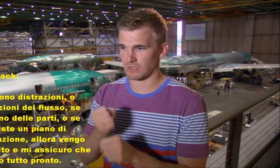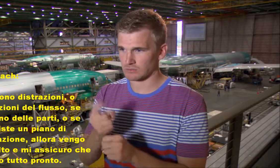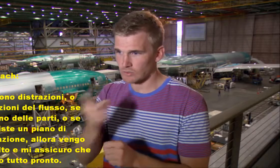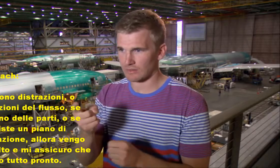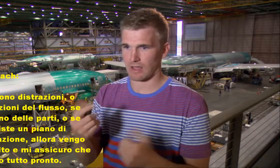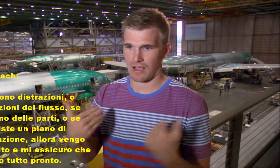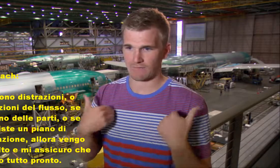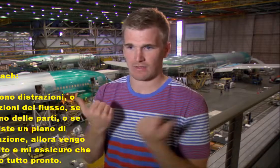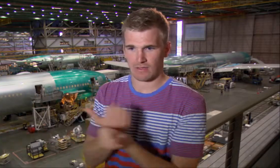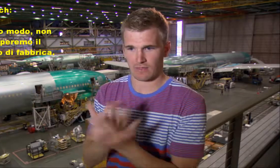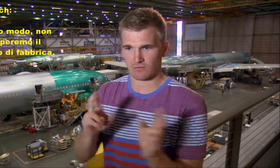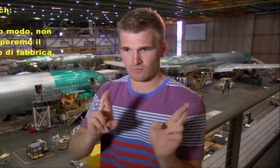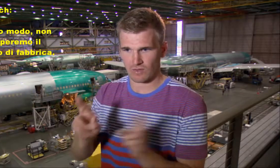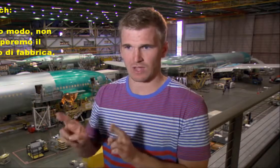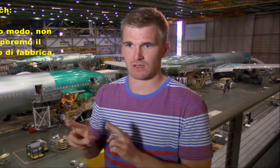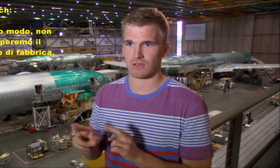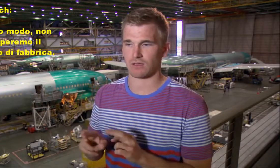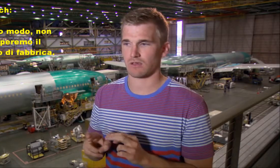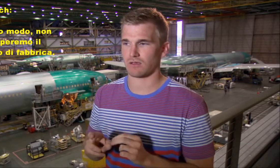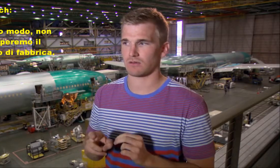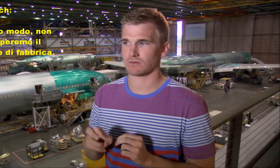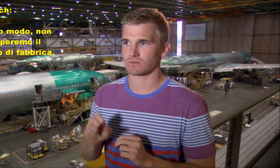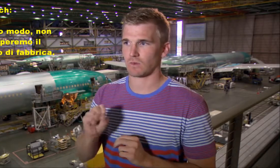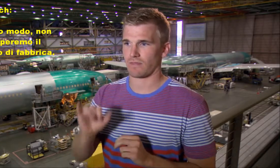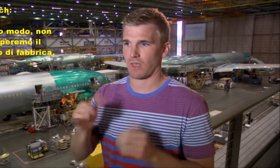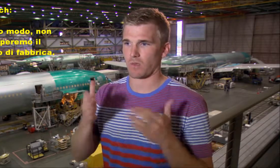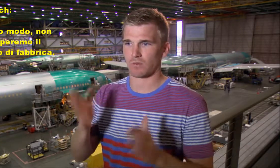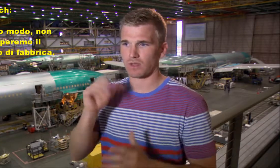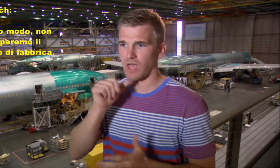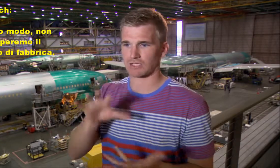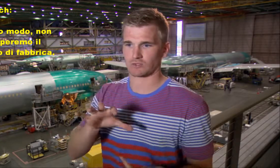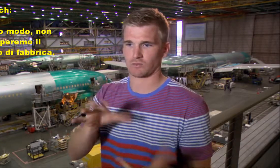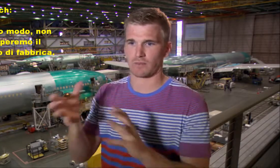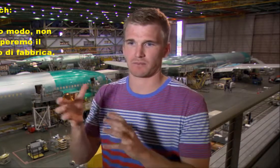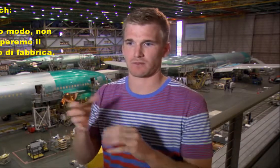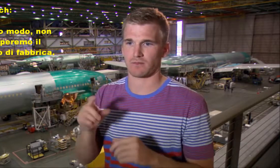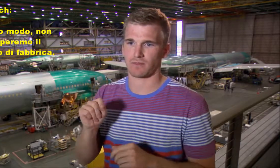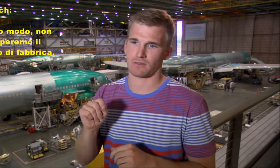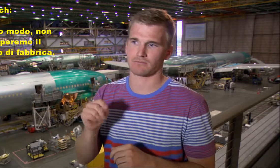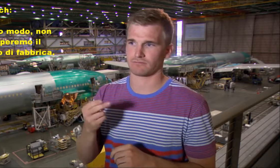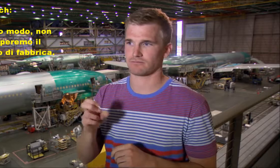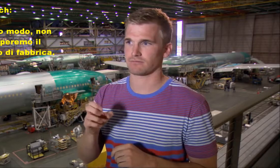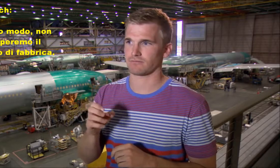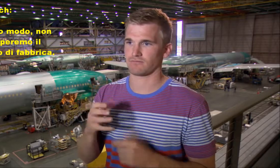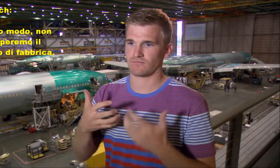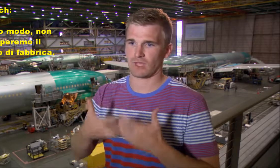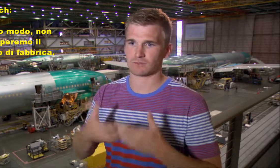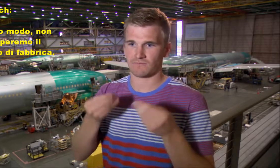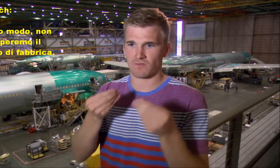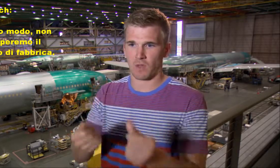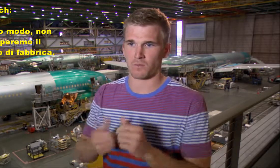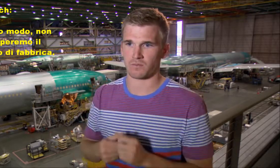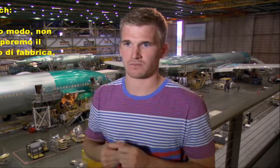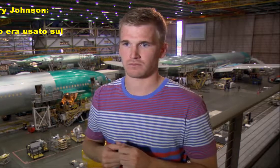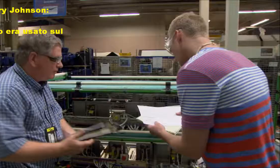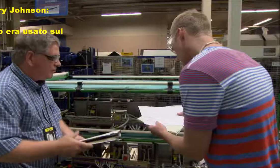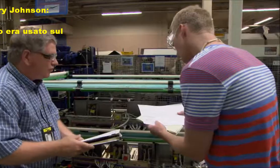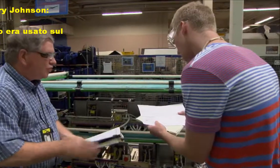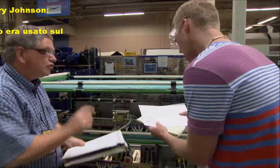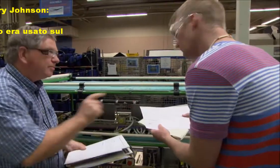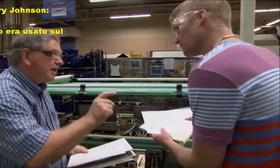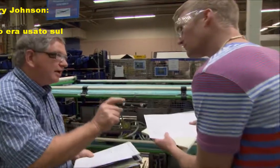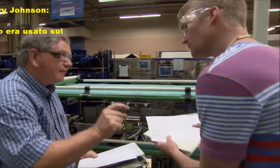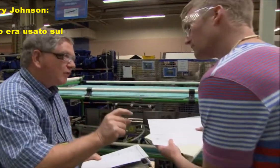then I would get involved and make sure that they have everything ready. That way we're not going to disrupt the factory flow.